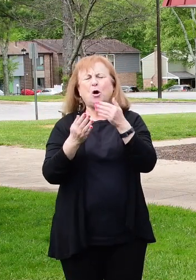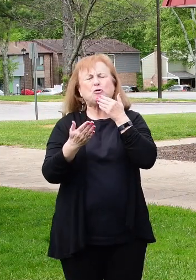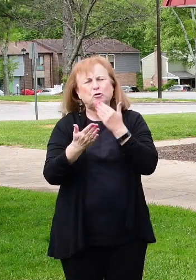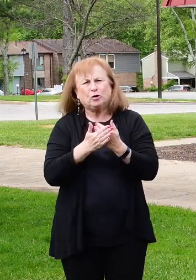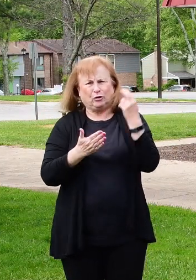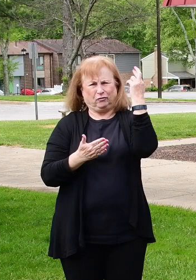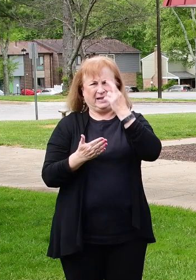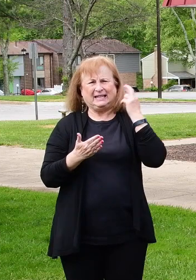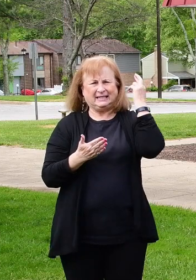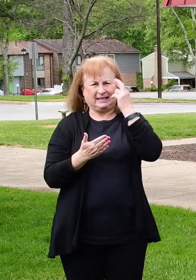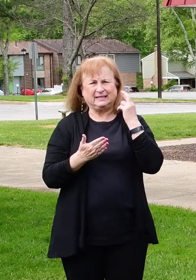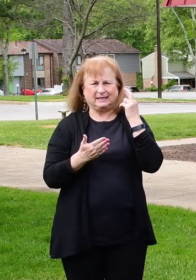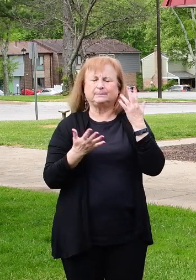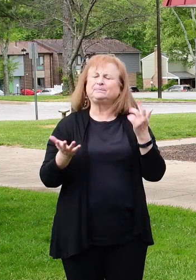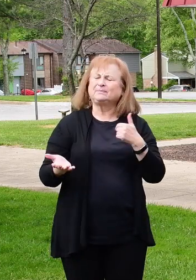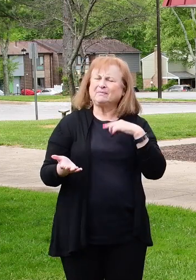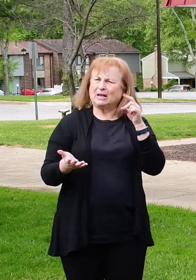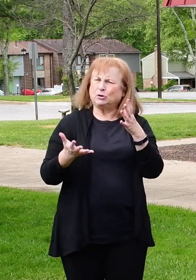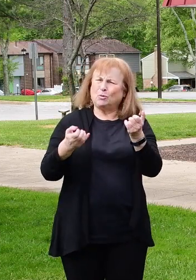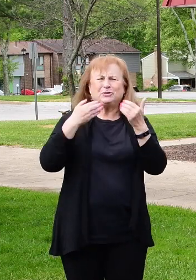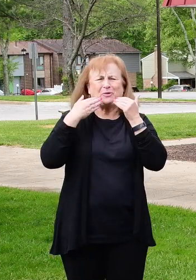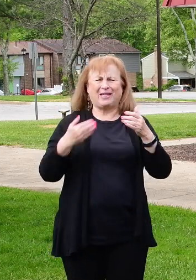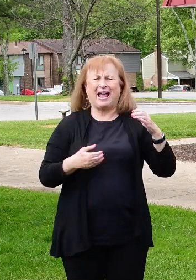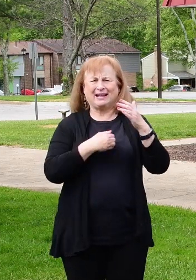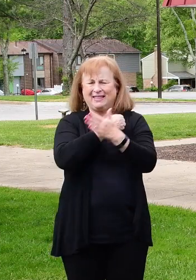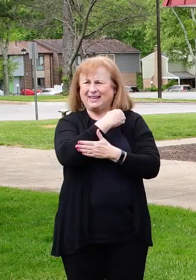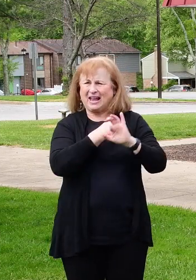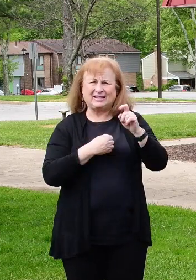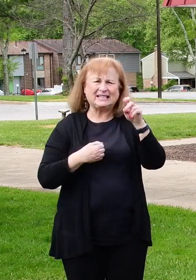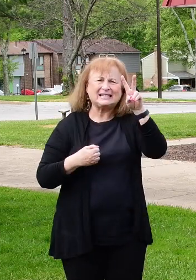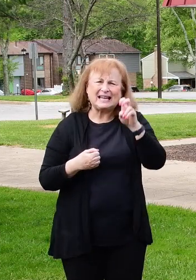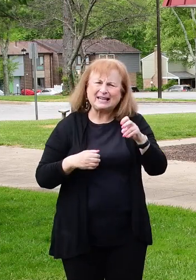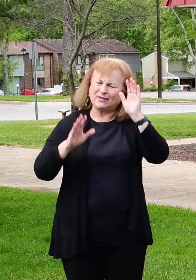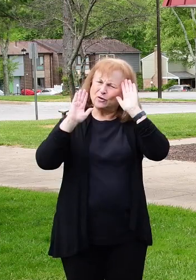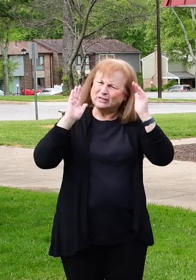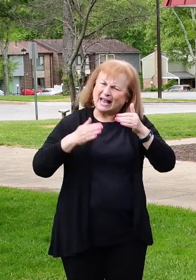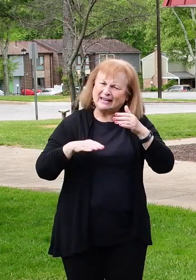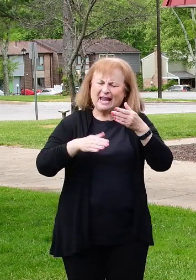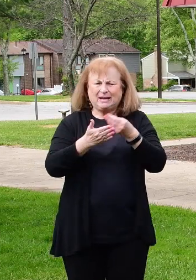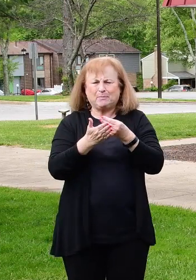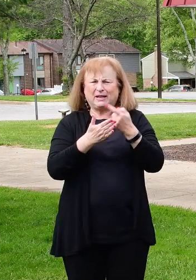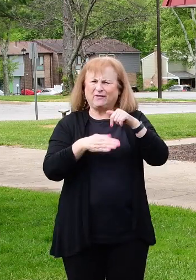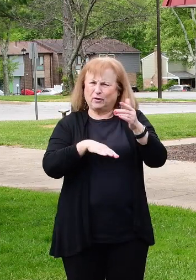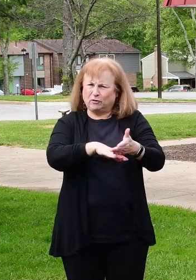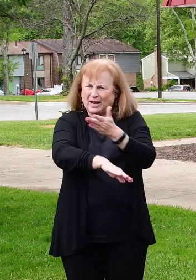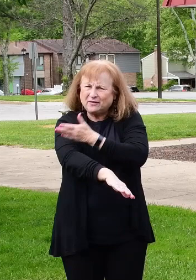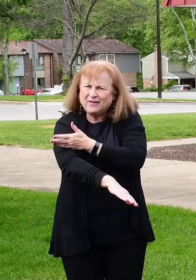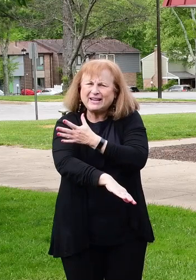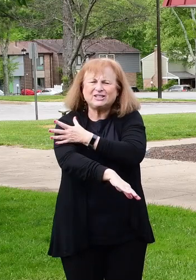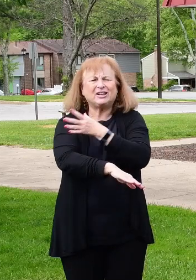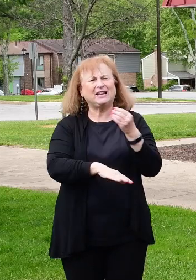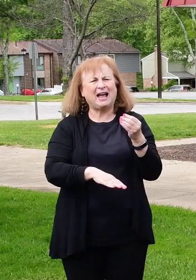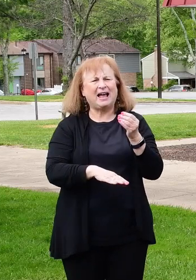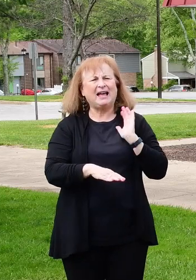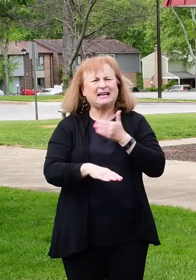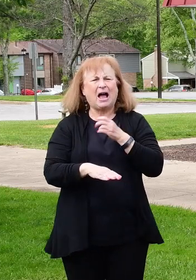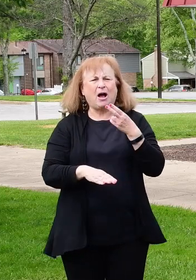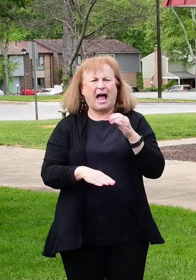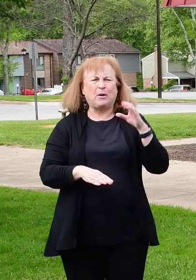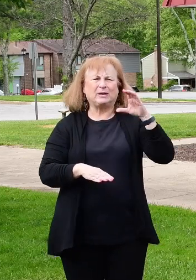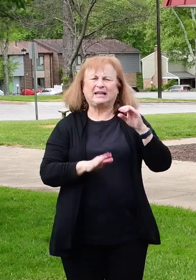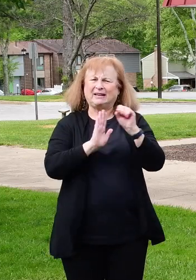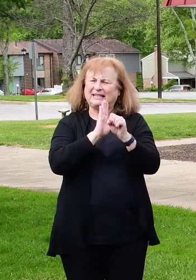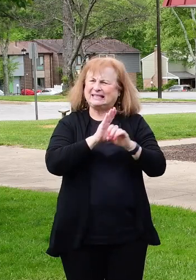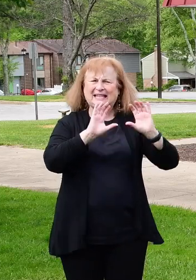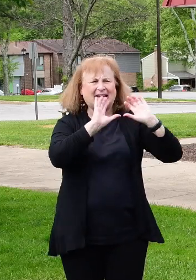good reasons. And I do want to thank the county executive for dedicating funds for this renovation, and our Howard County